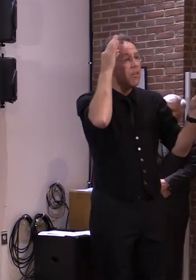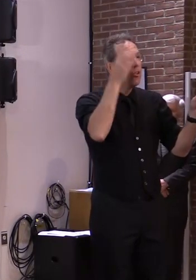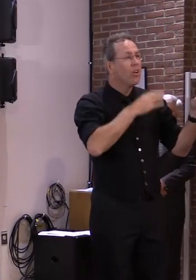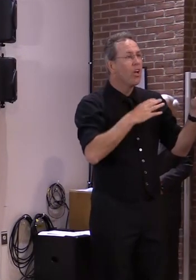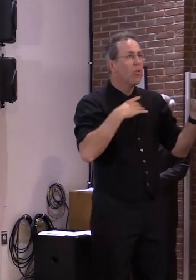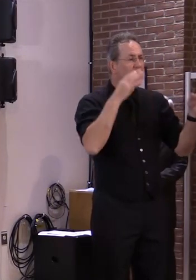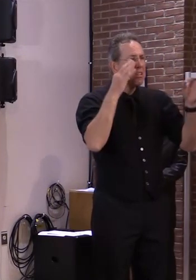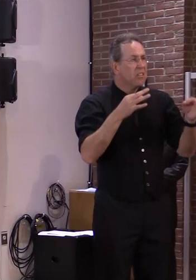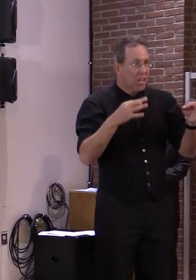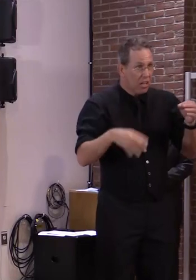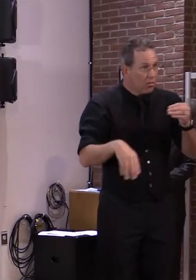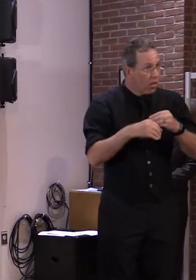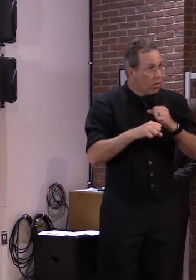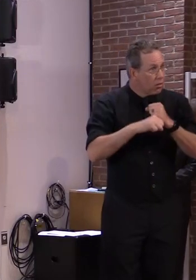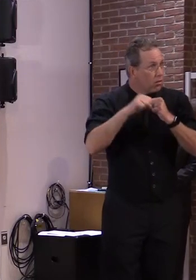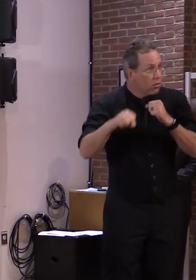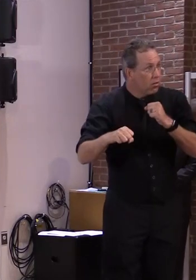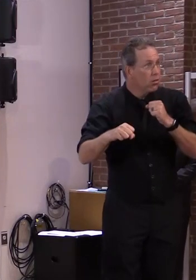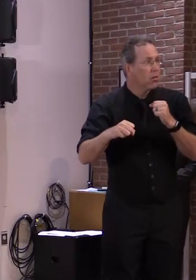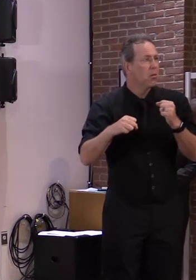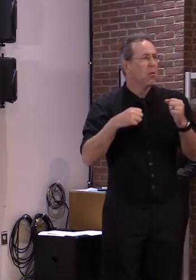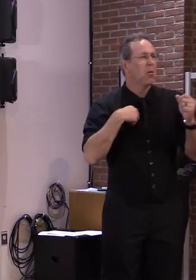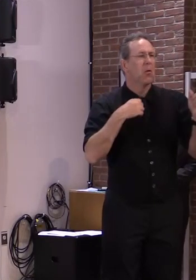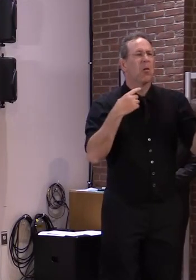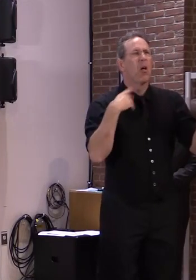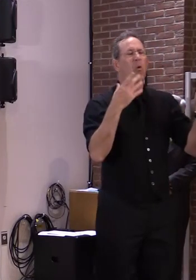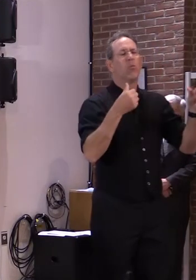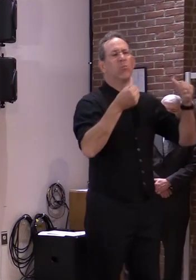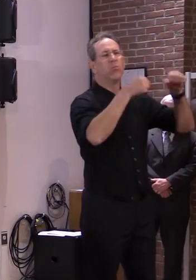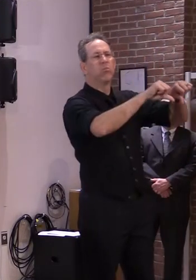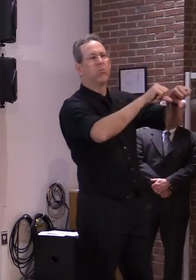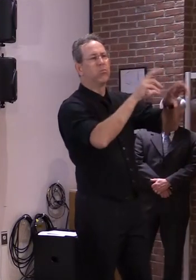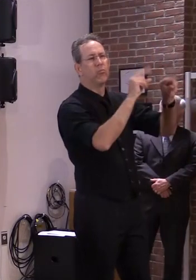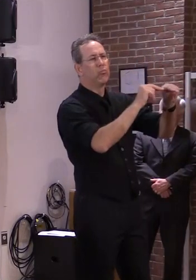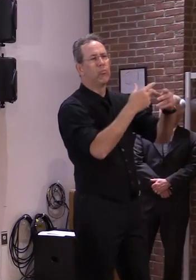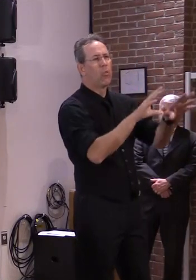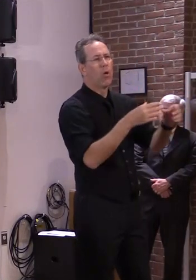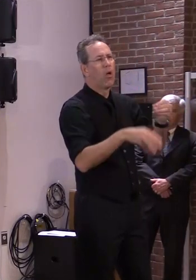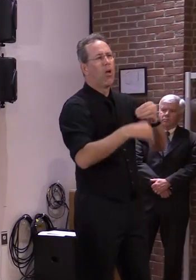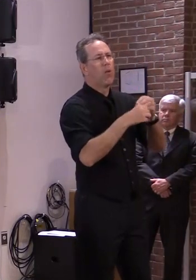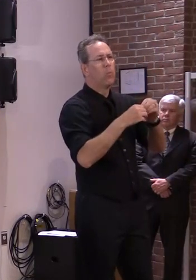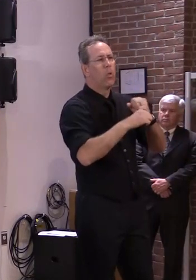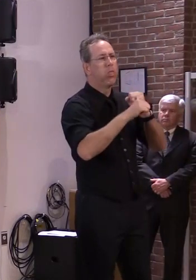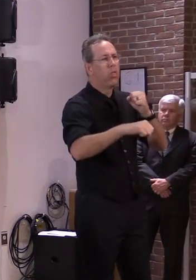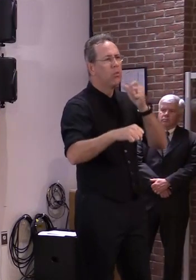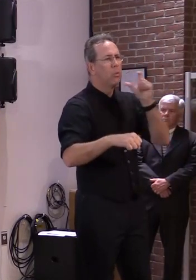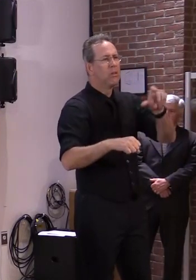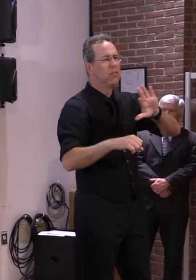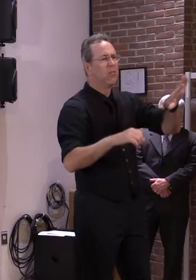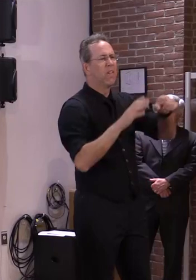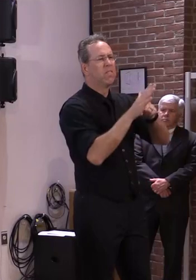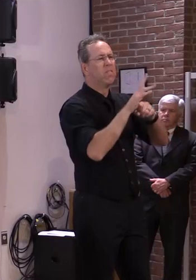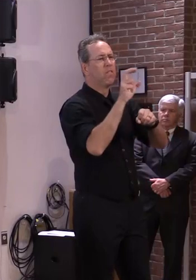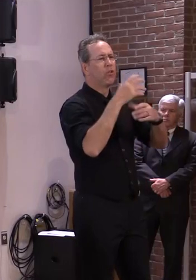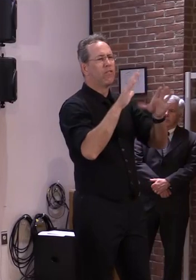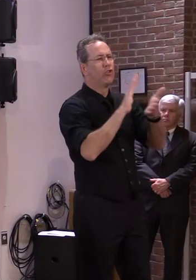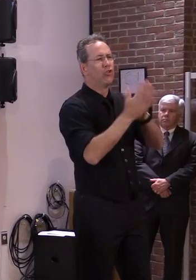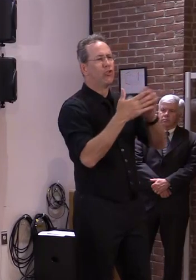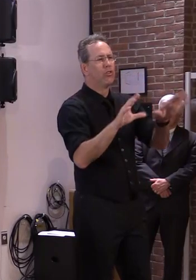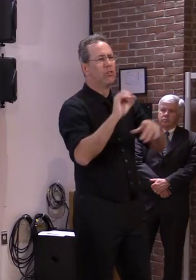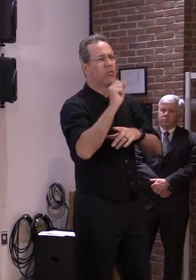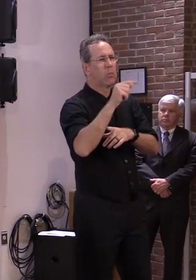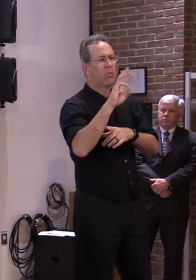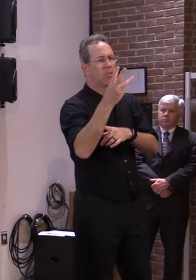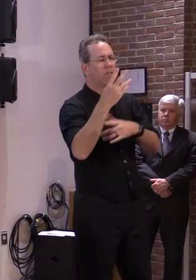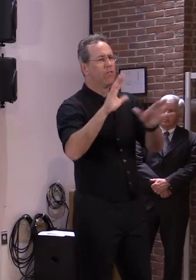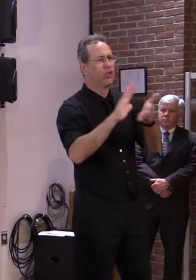I would probably not accept. I think it's gone on long enough, and we would let it lapse